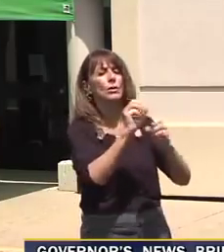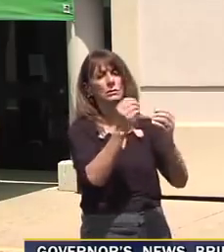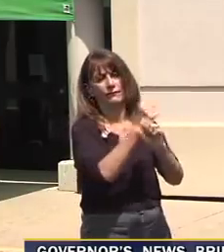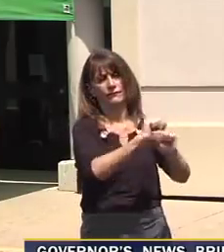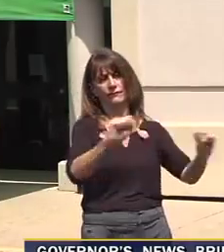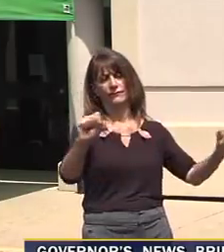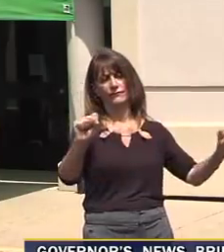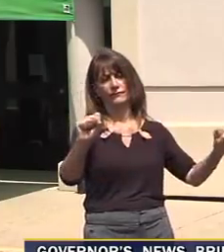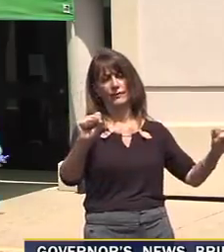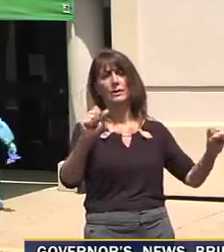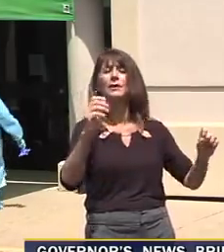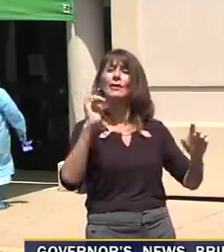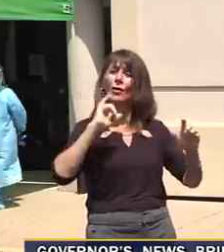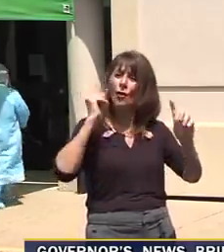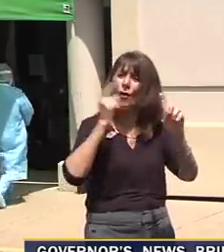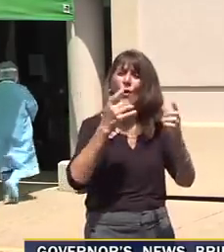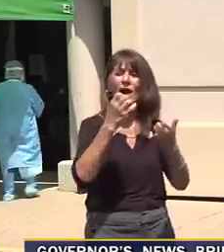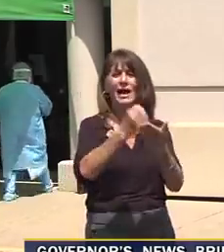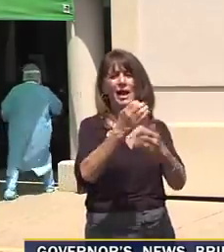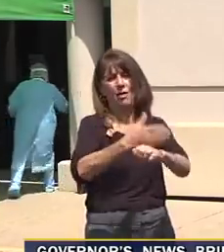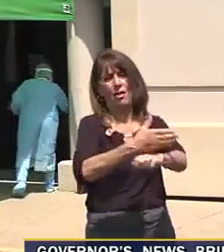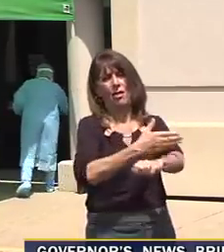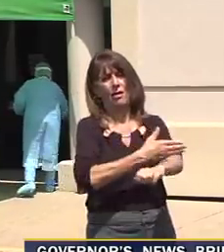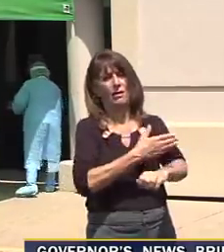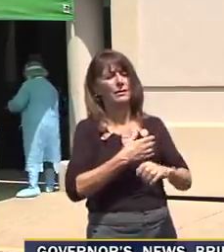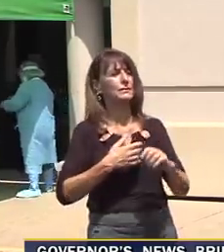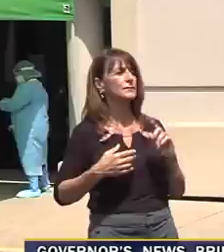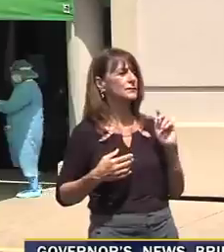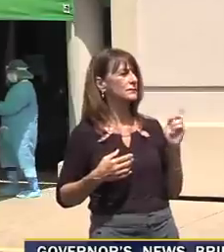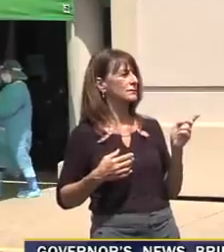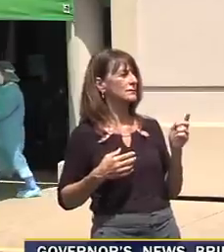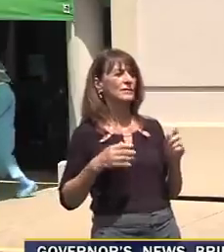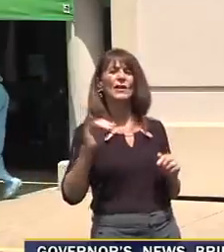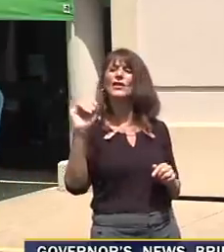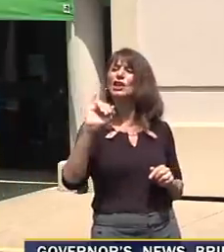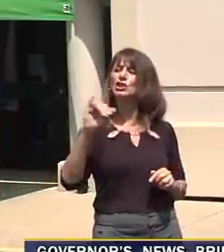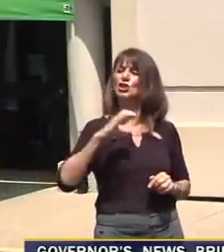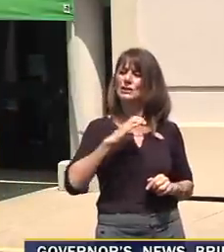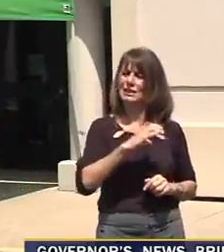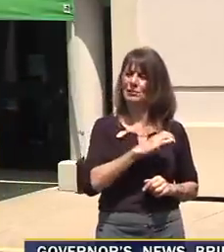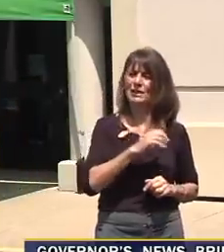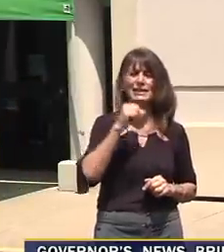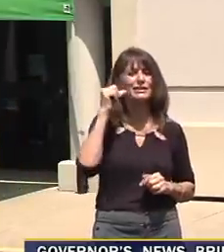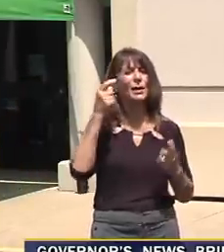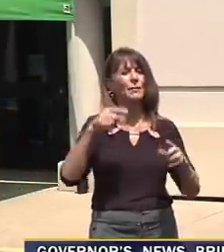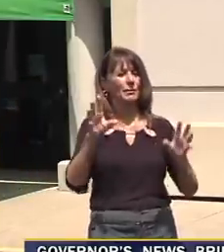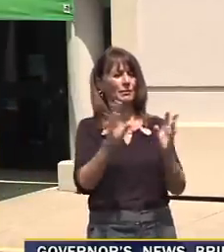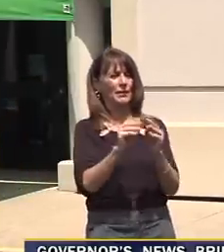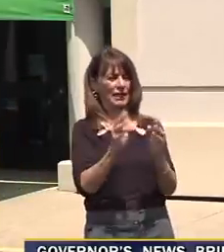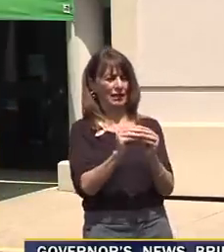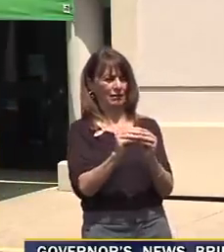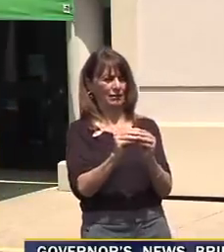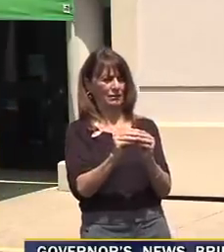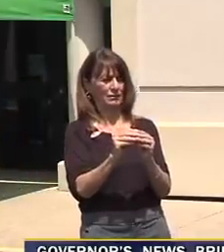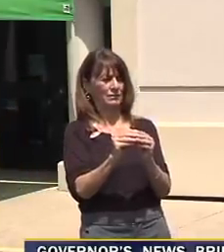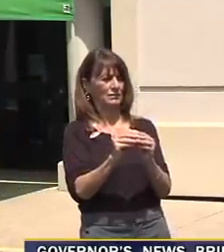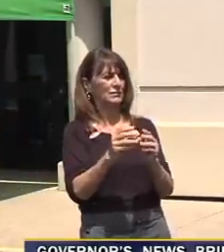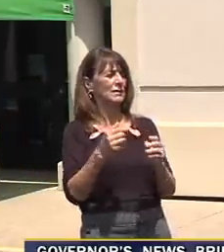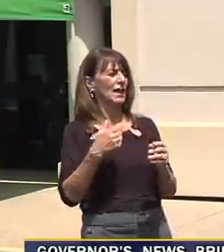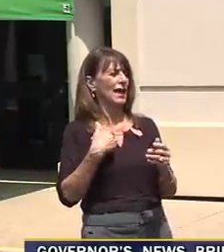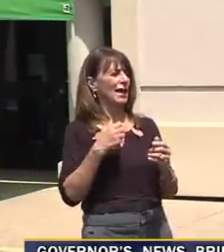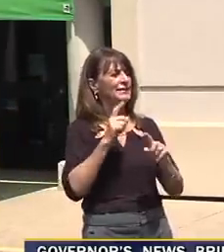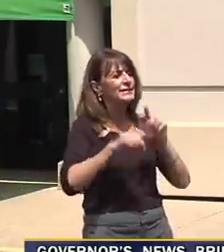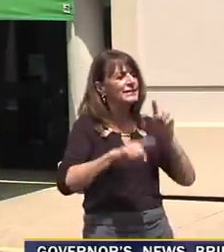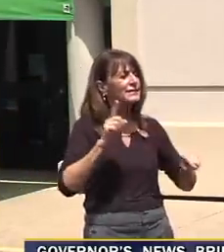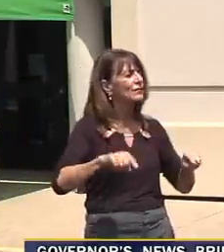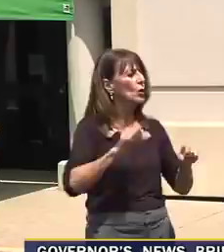back, and that's how our people get back. The Insurance Committee had a lengthy hearing yesterday, heard from invited panelists, including workers